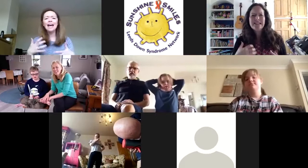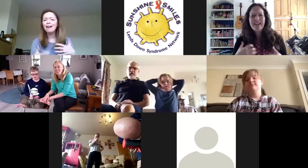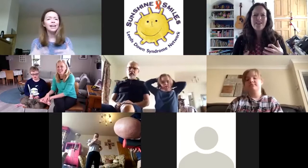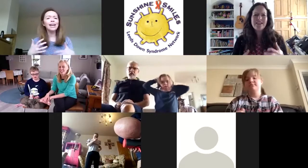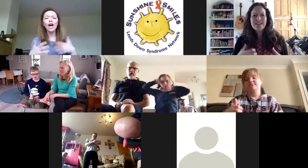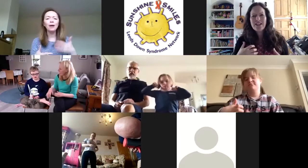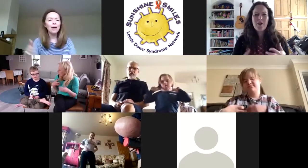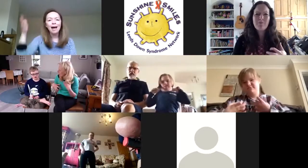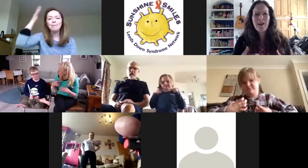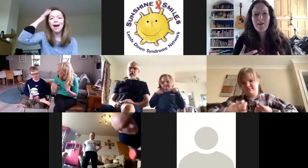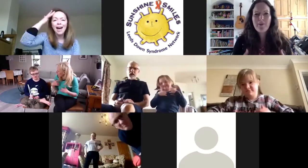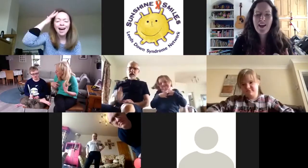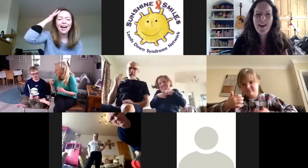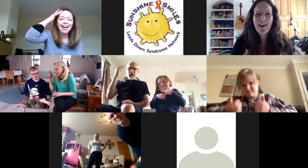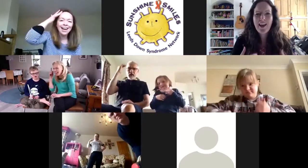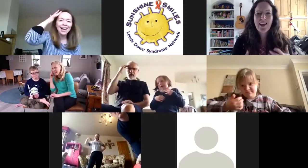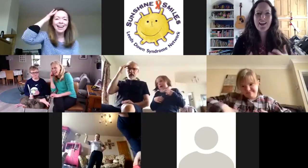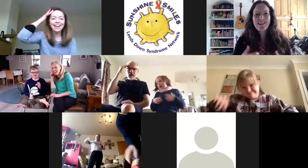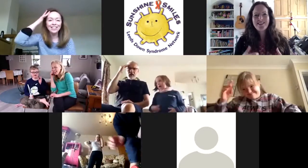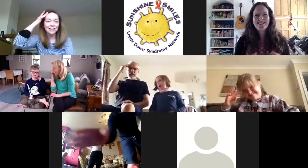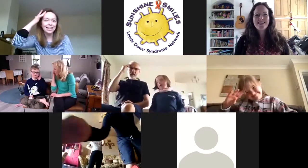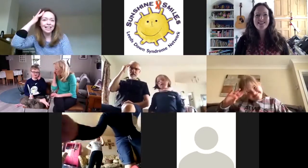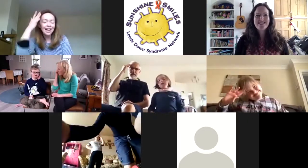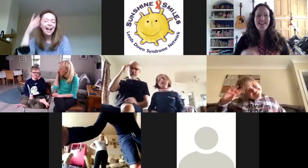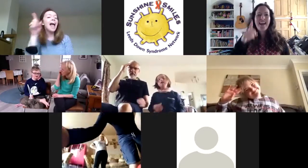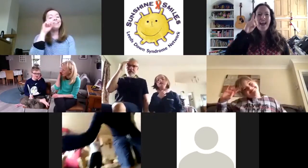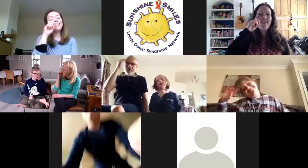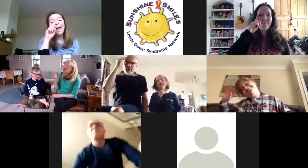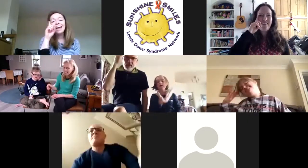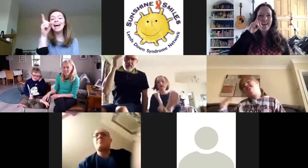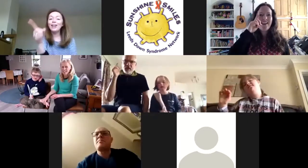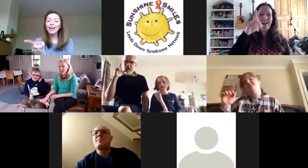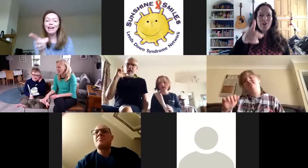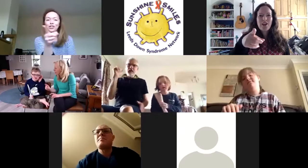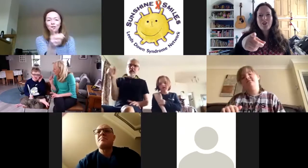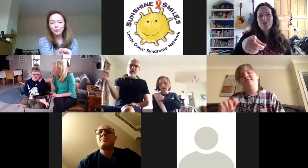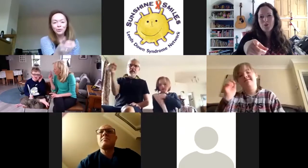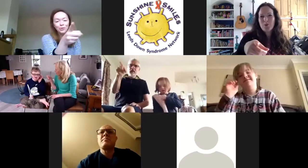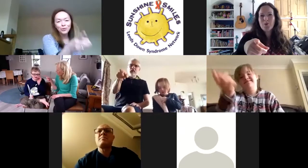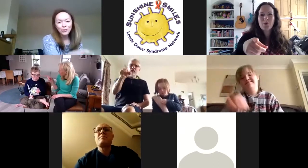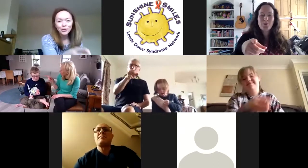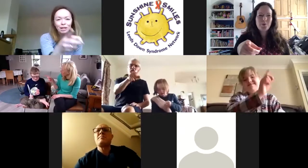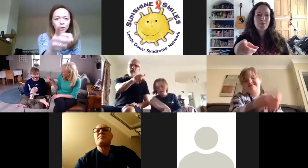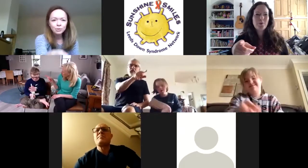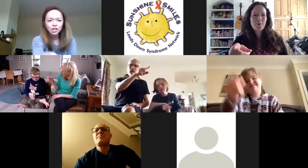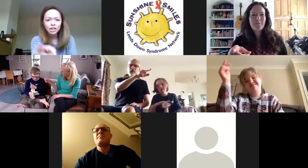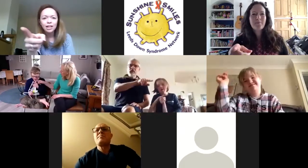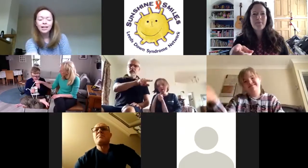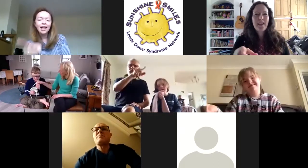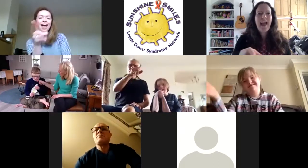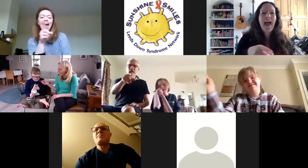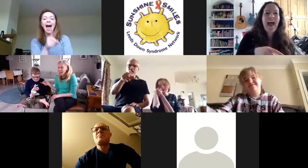bears heavy on my mind. Ready? Then I look at you. Can you point to each